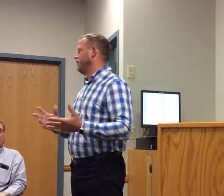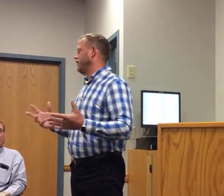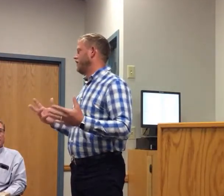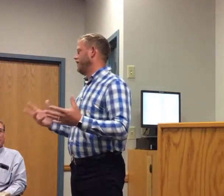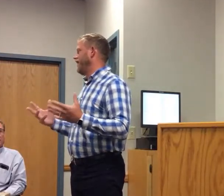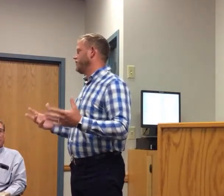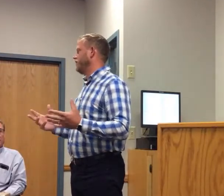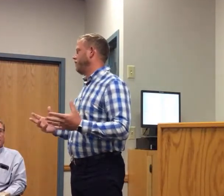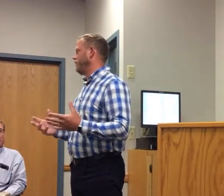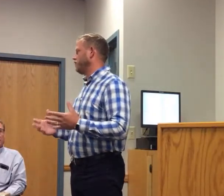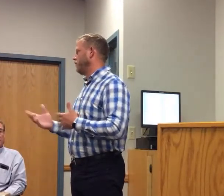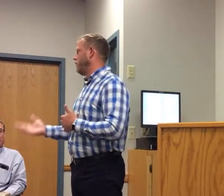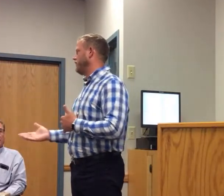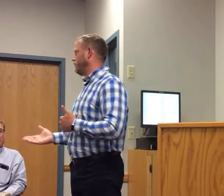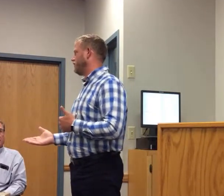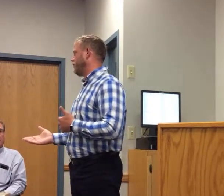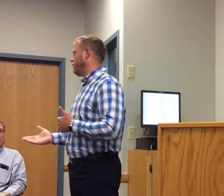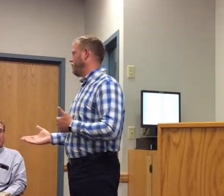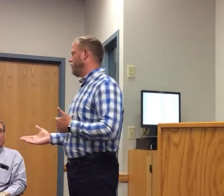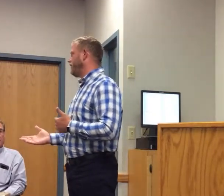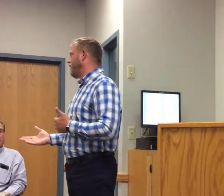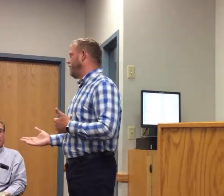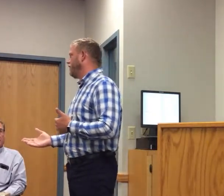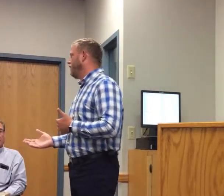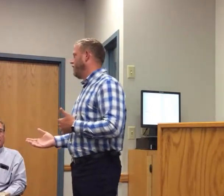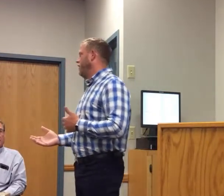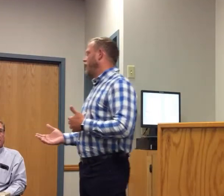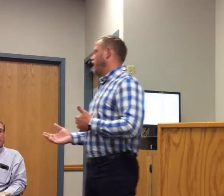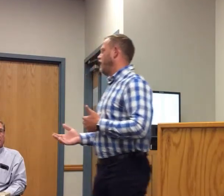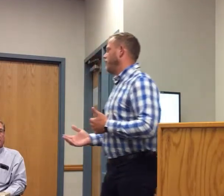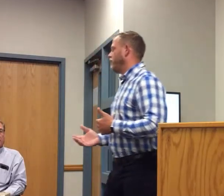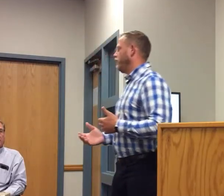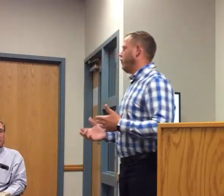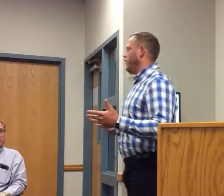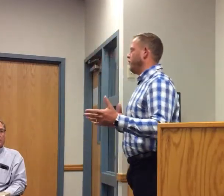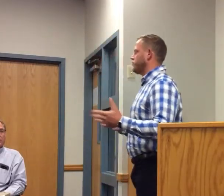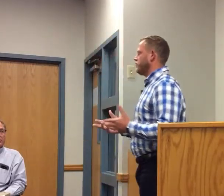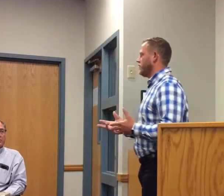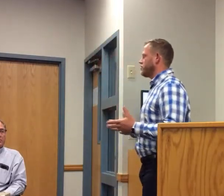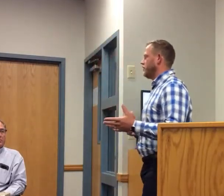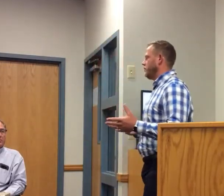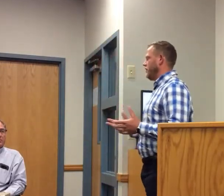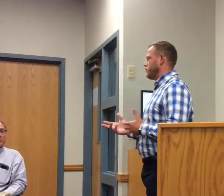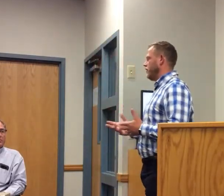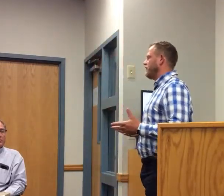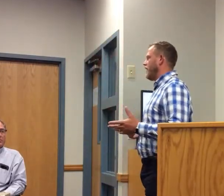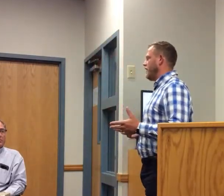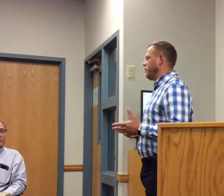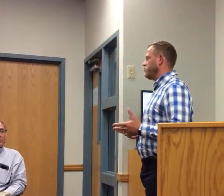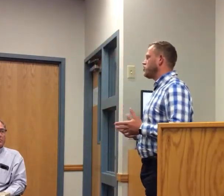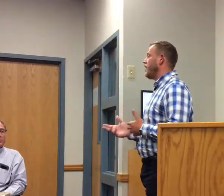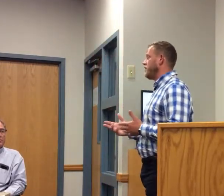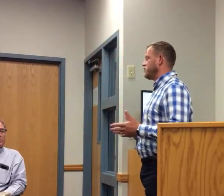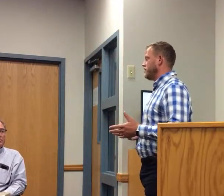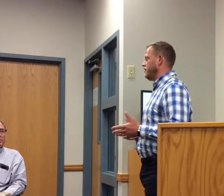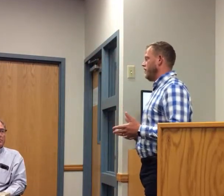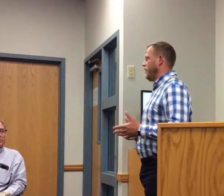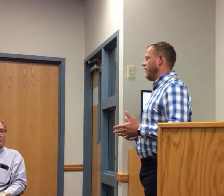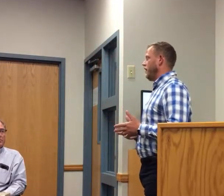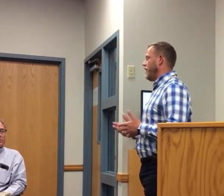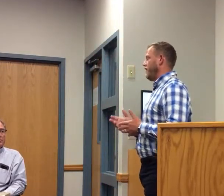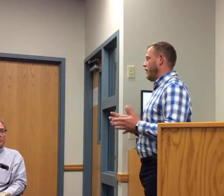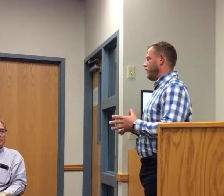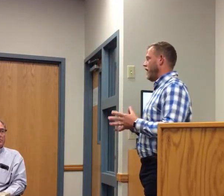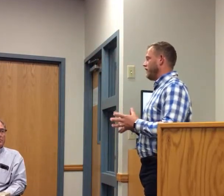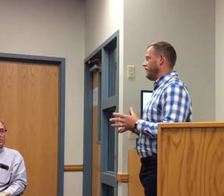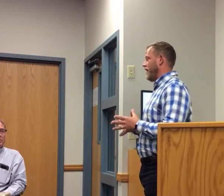it's just the nature of the beast, when we went to a 7-period day, the way we structured our mentoring time changed,